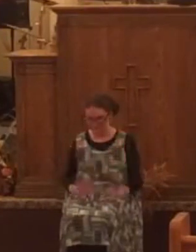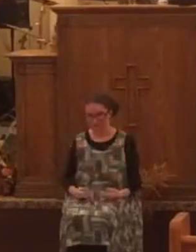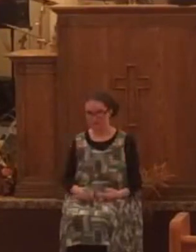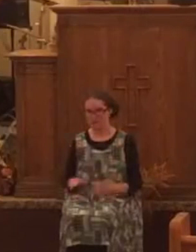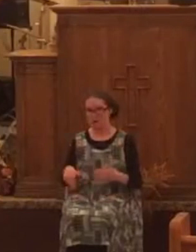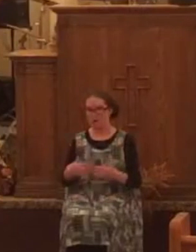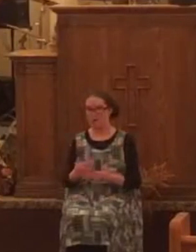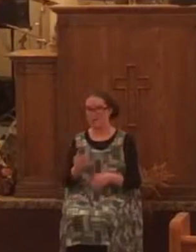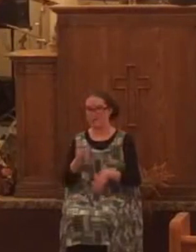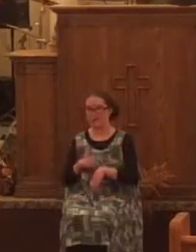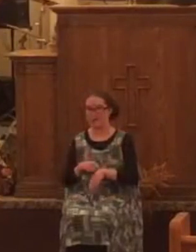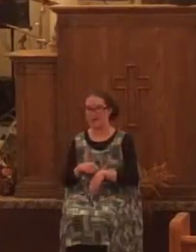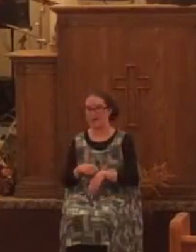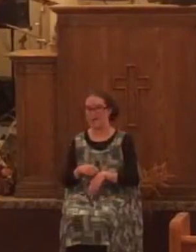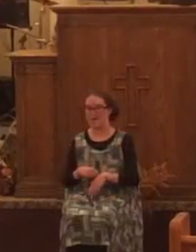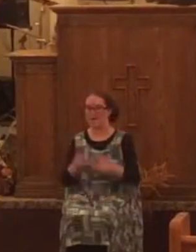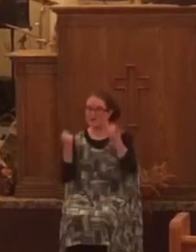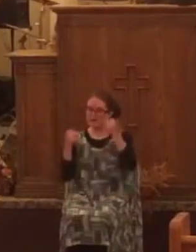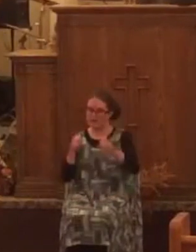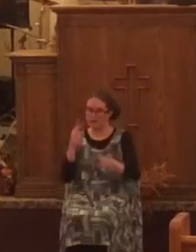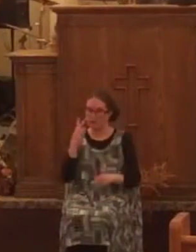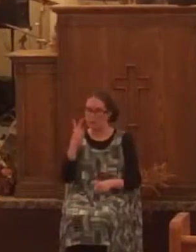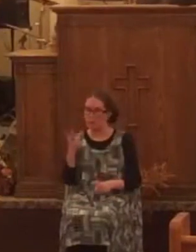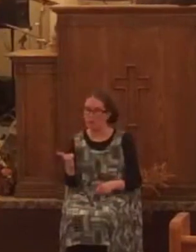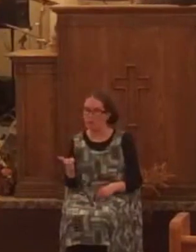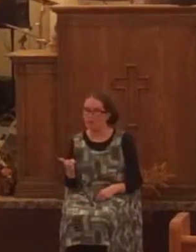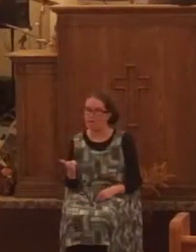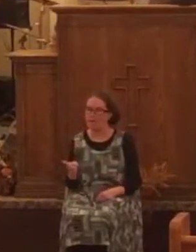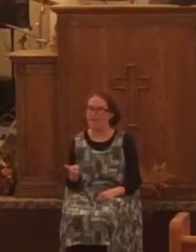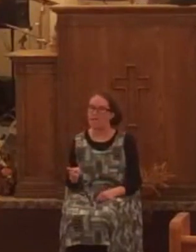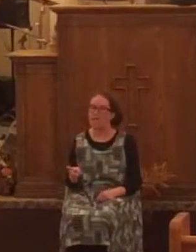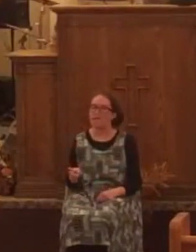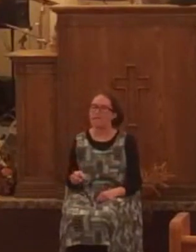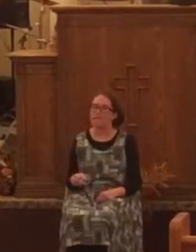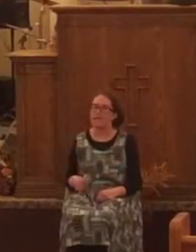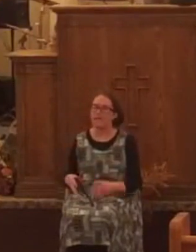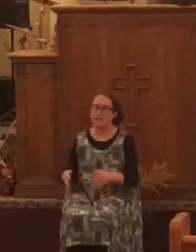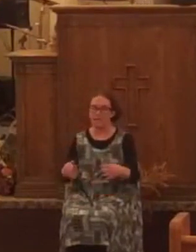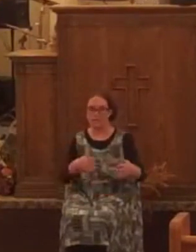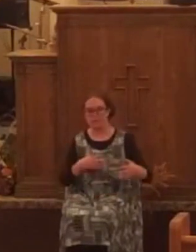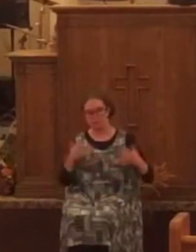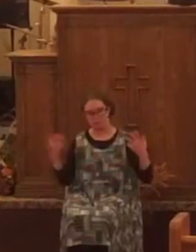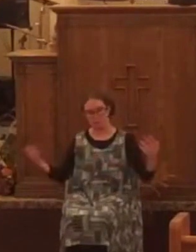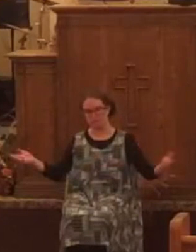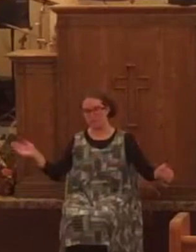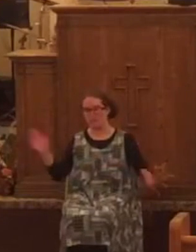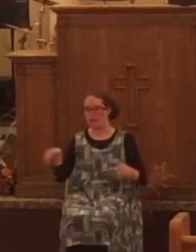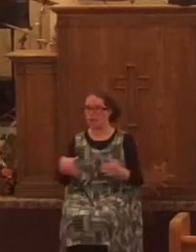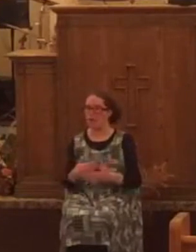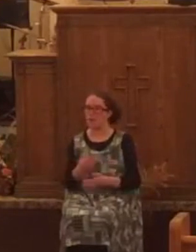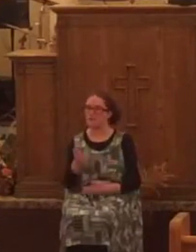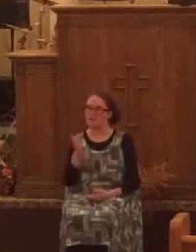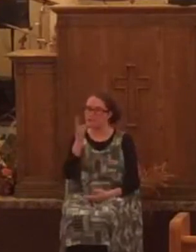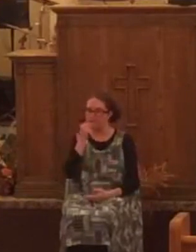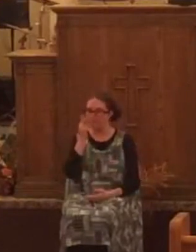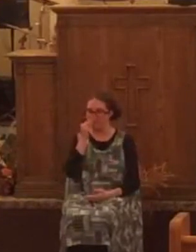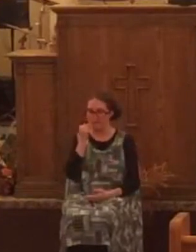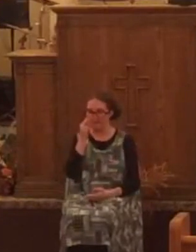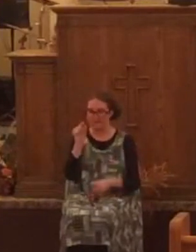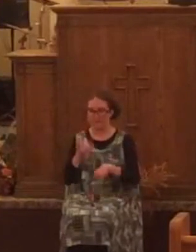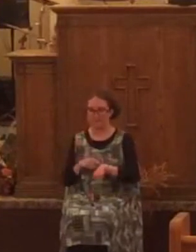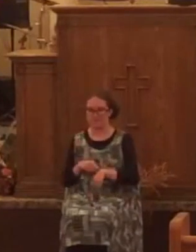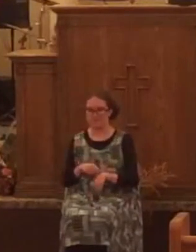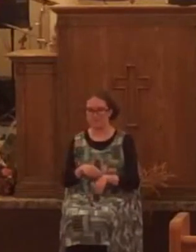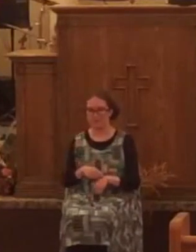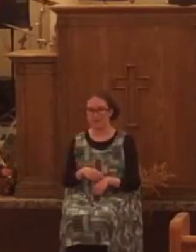Because all the time she's going to be trying to watch Dick Clark and American Bandstand and whoever goofiness, amen, was at that time,